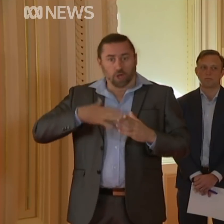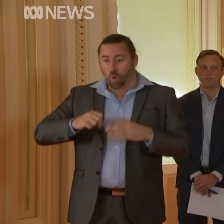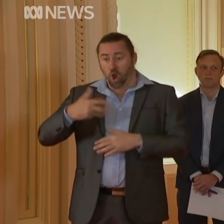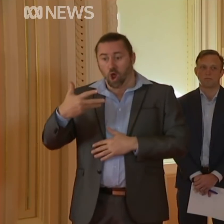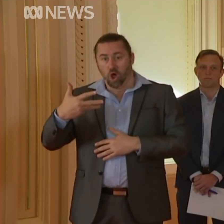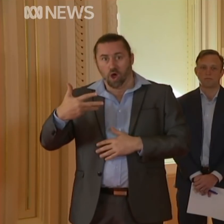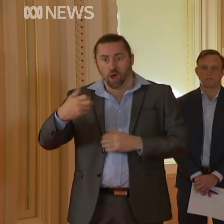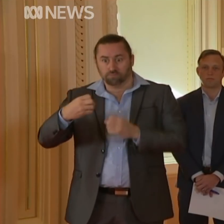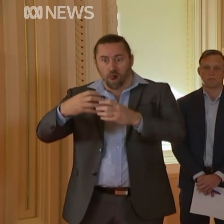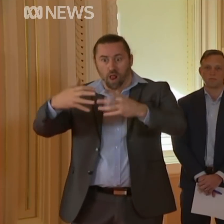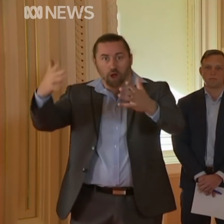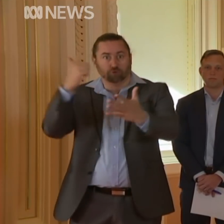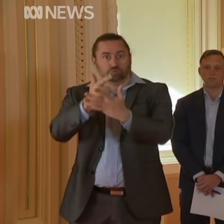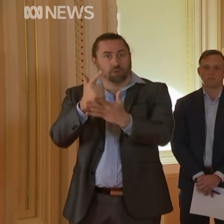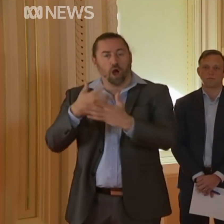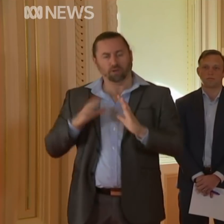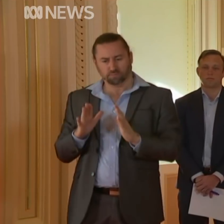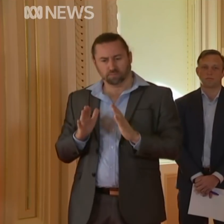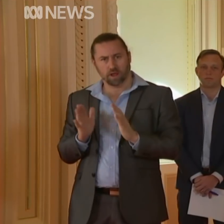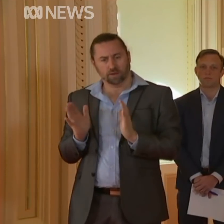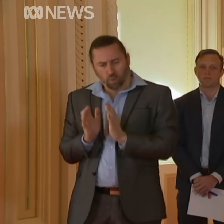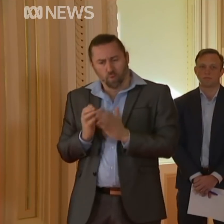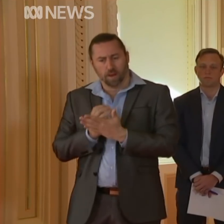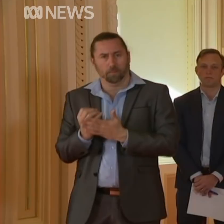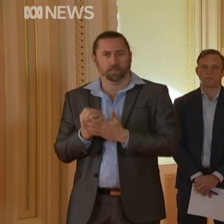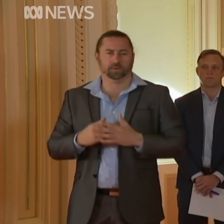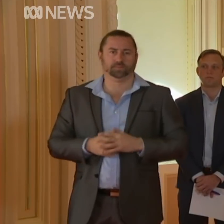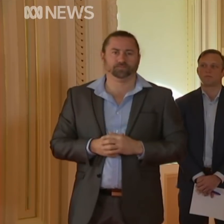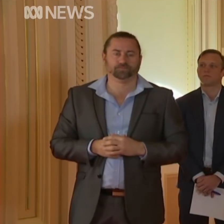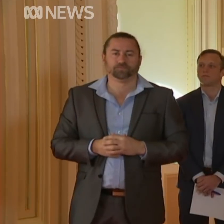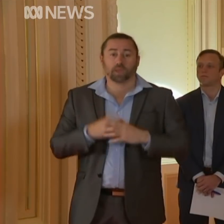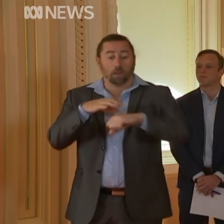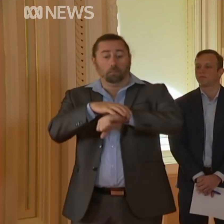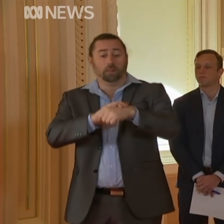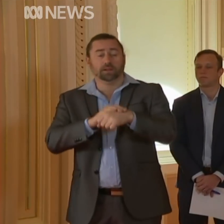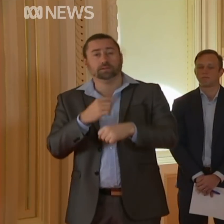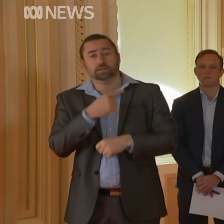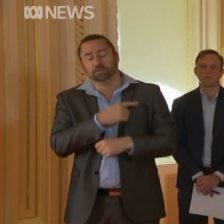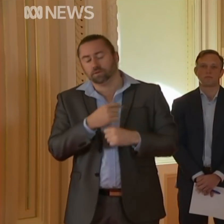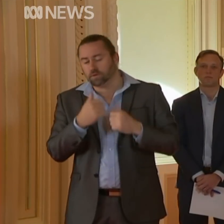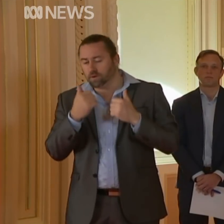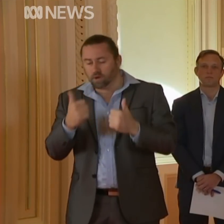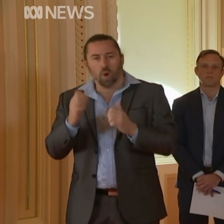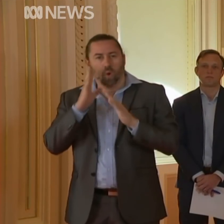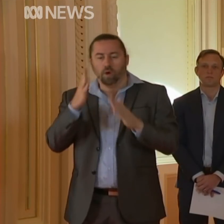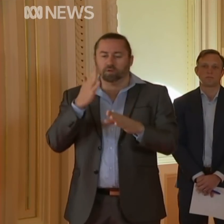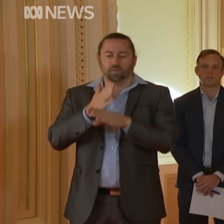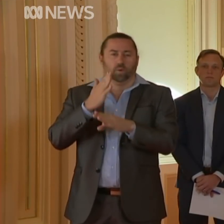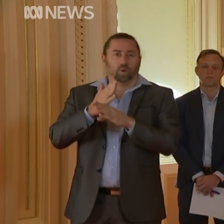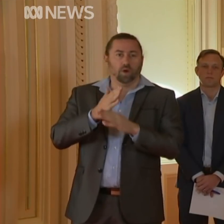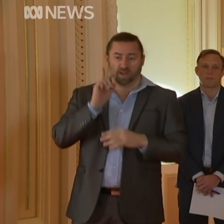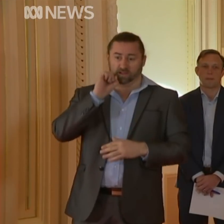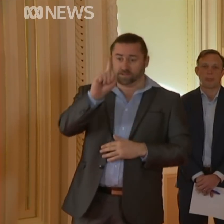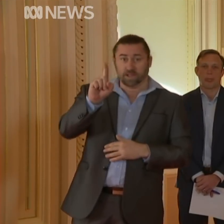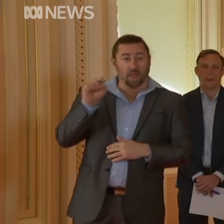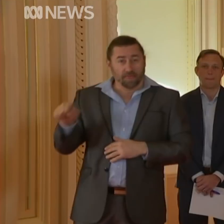as much as we possibly can. Police colleagues have done a brilliant job over the last 24 hours going out